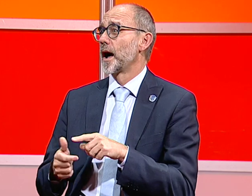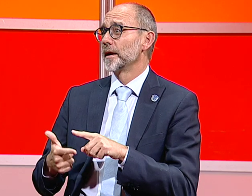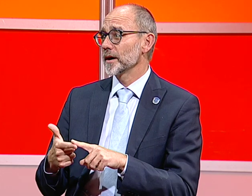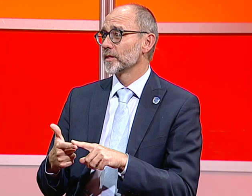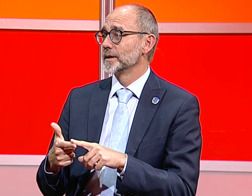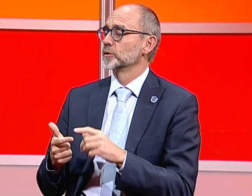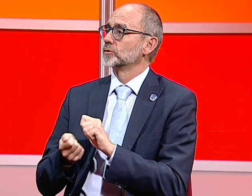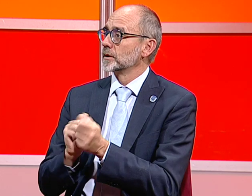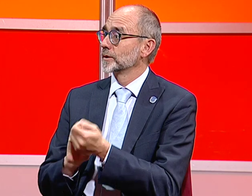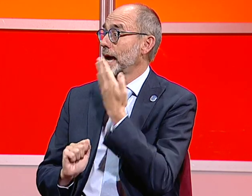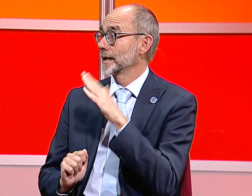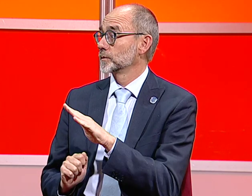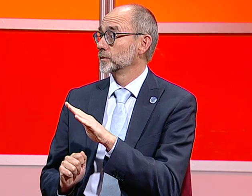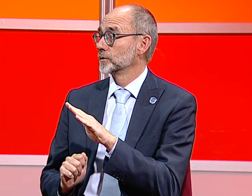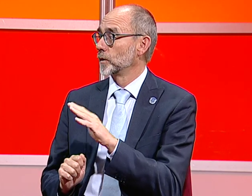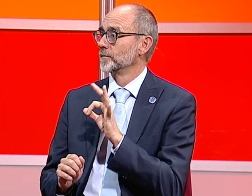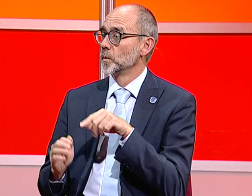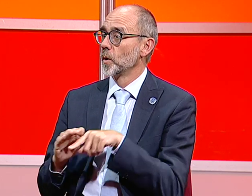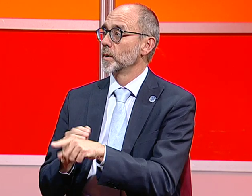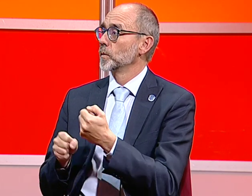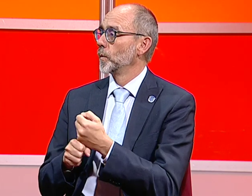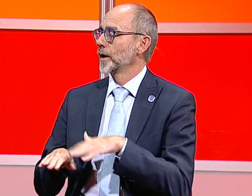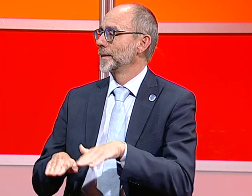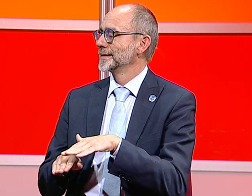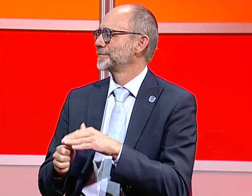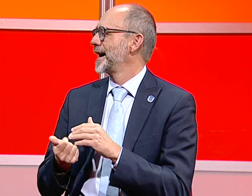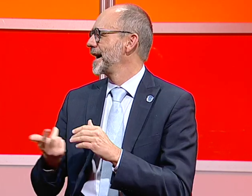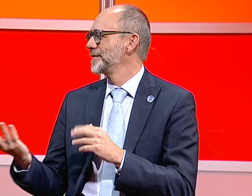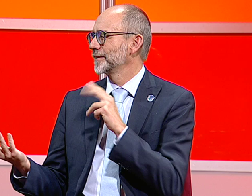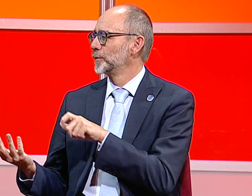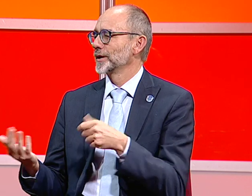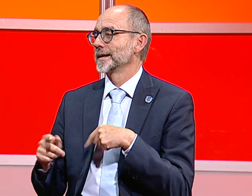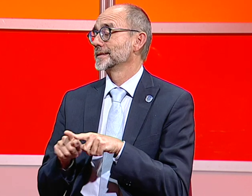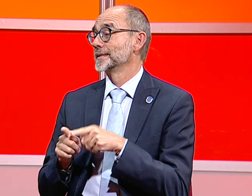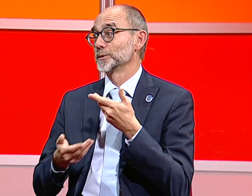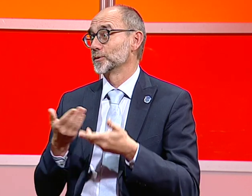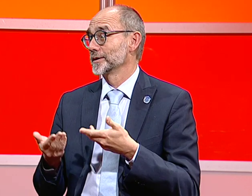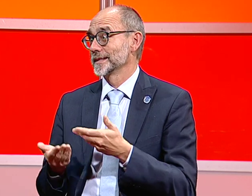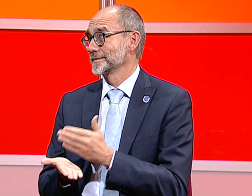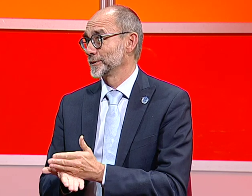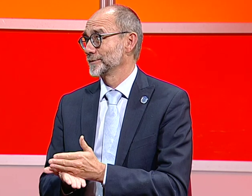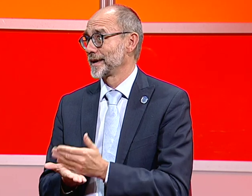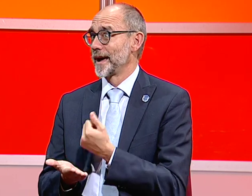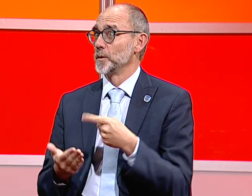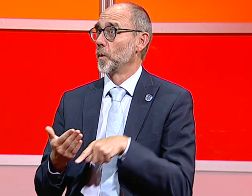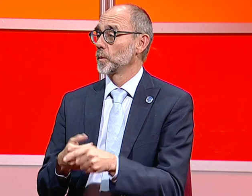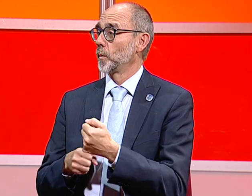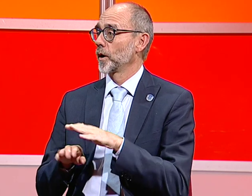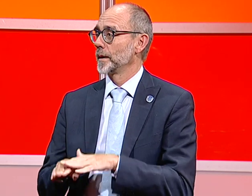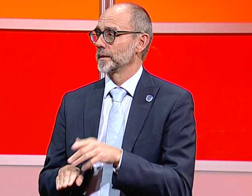tertiary institutions. That is one of the most important things. You know, I mean, every